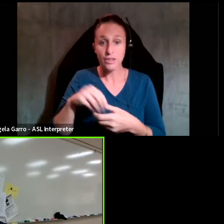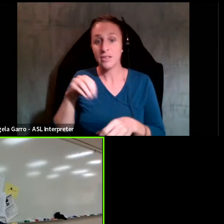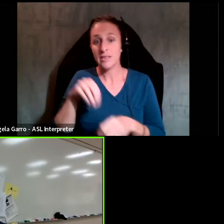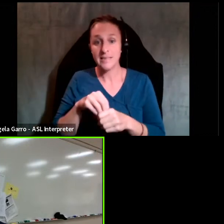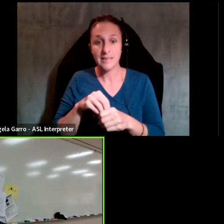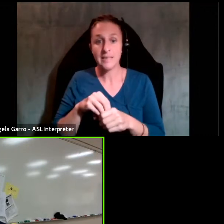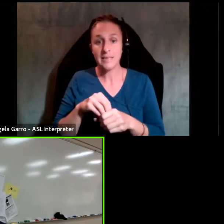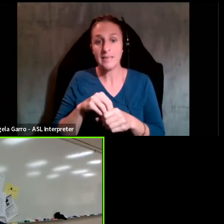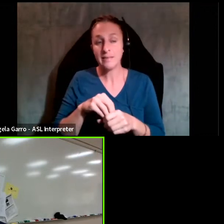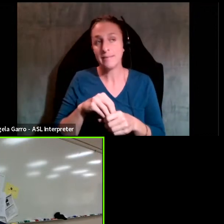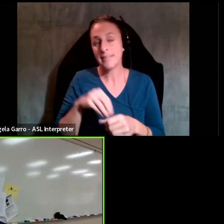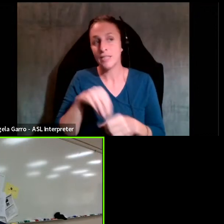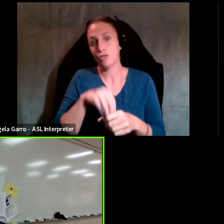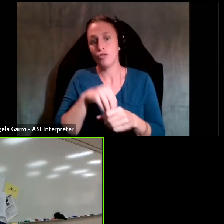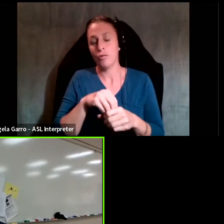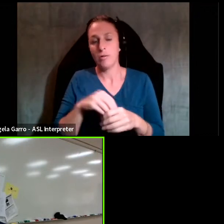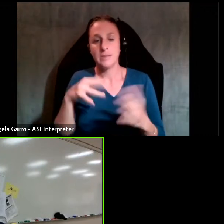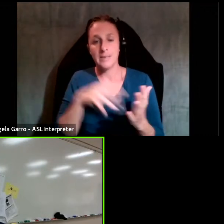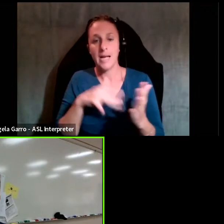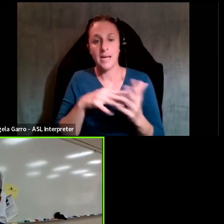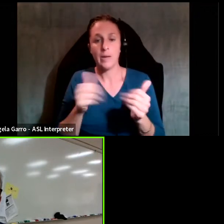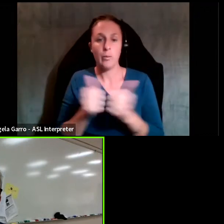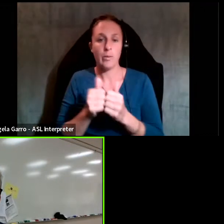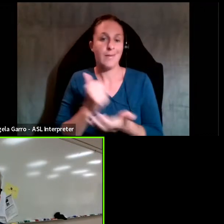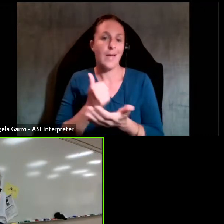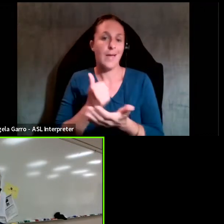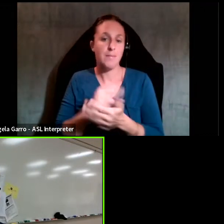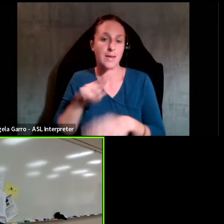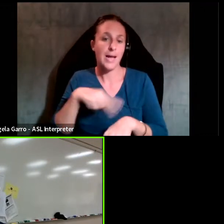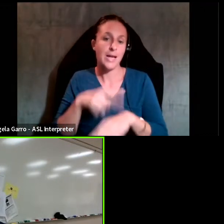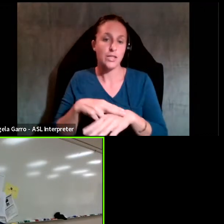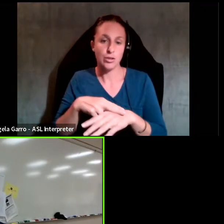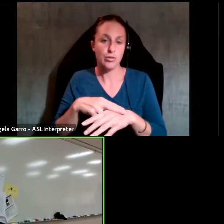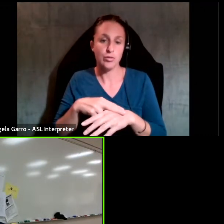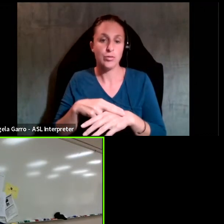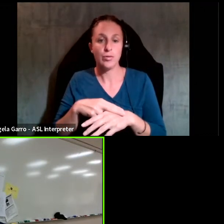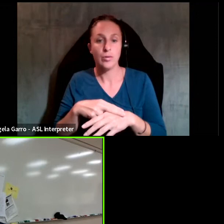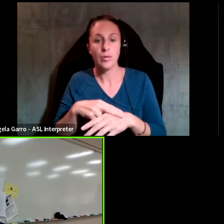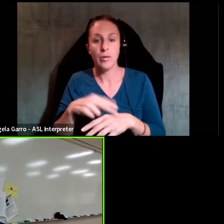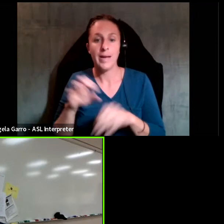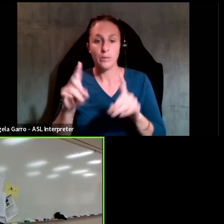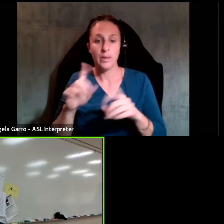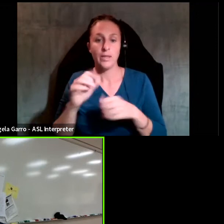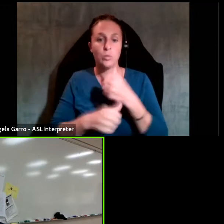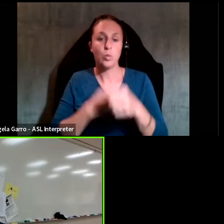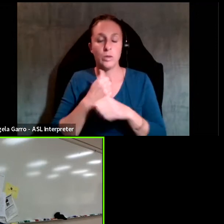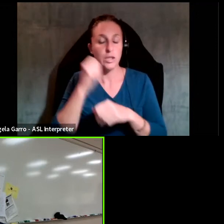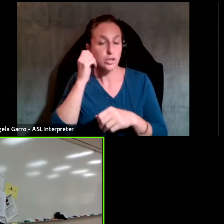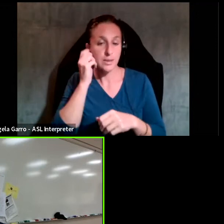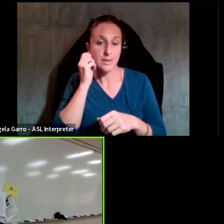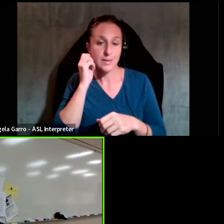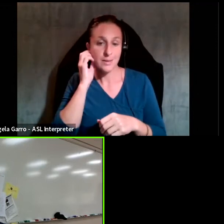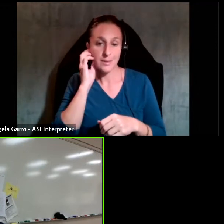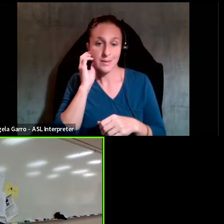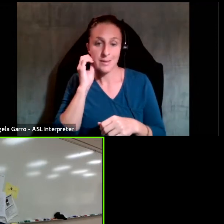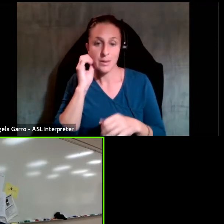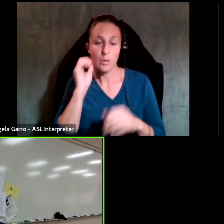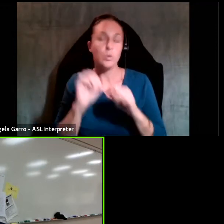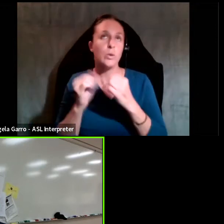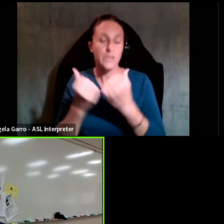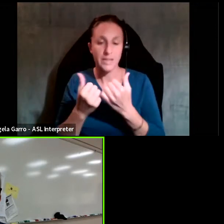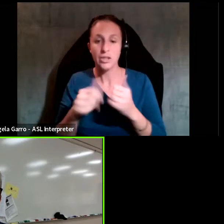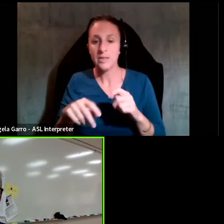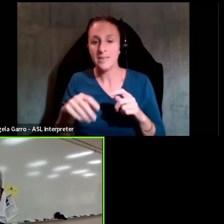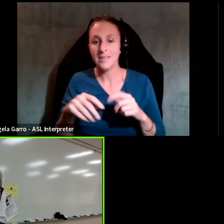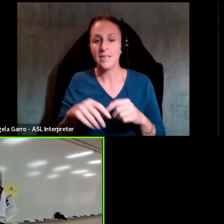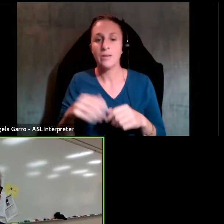study with the help of the National Education Association to sort of create an objective study of what our members think is